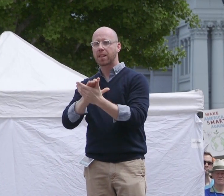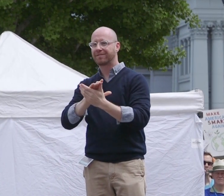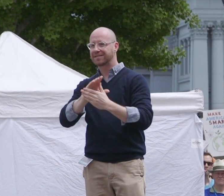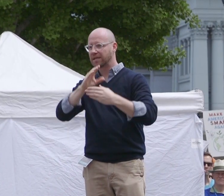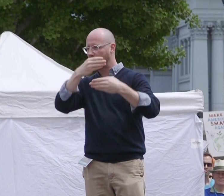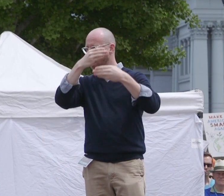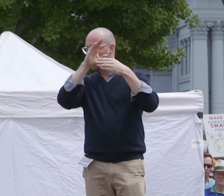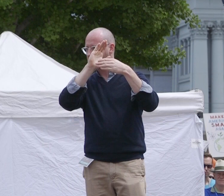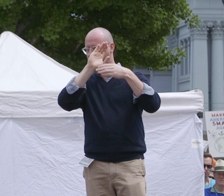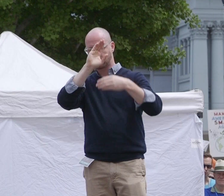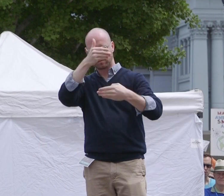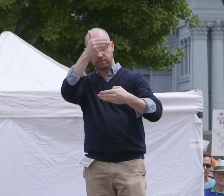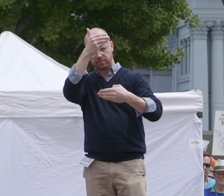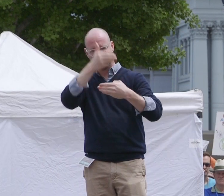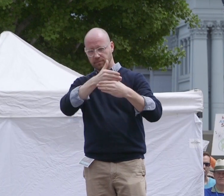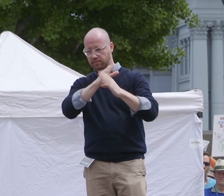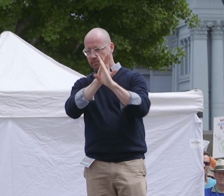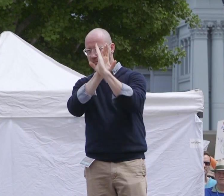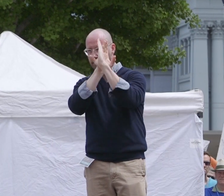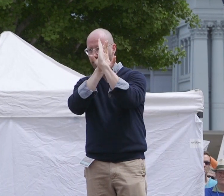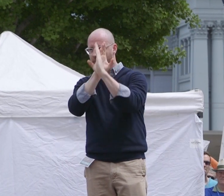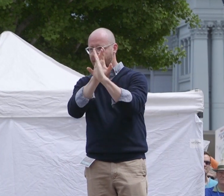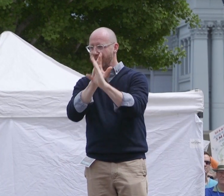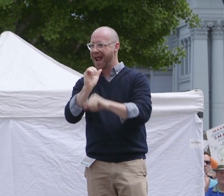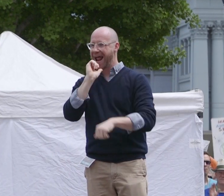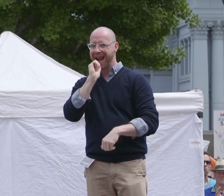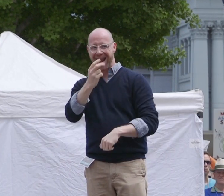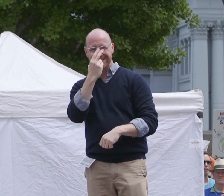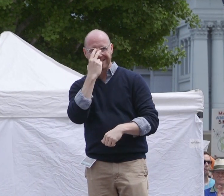it to be. This is called bias.